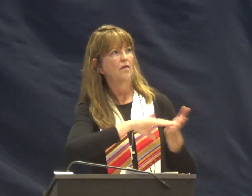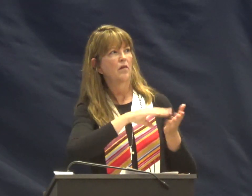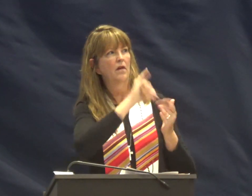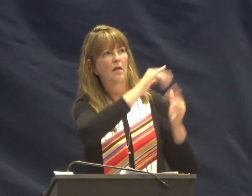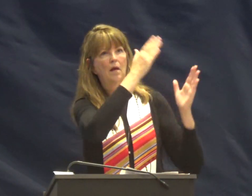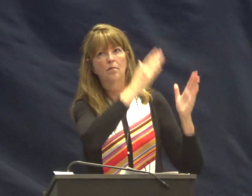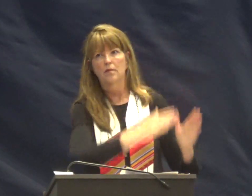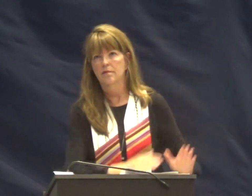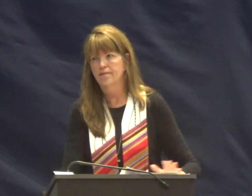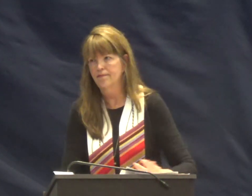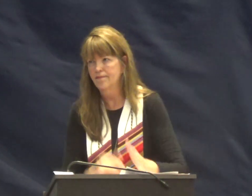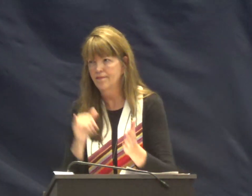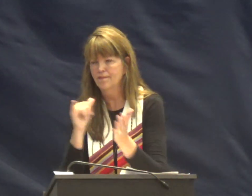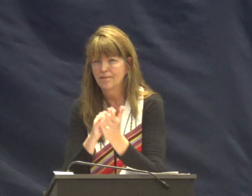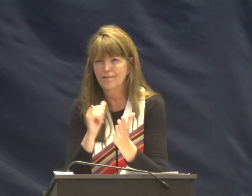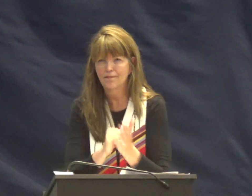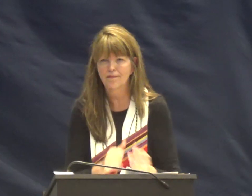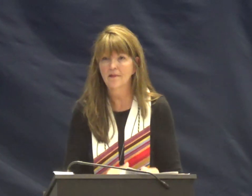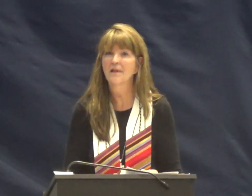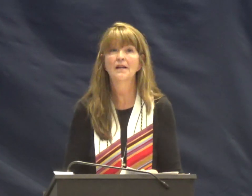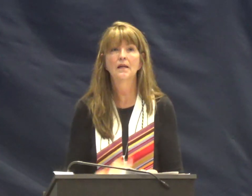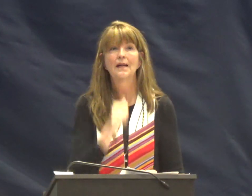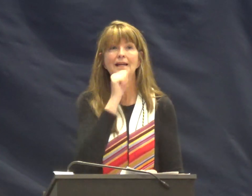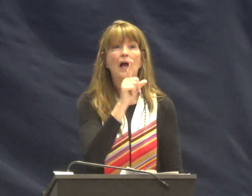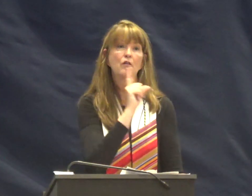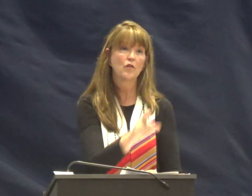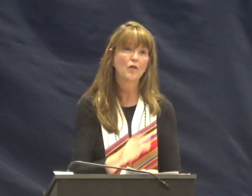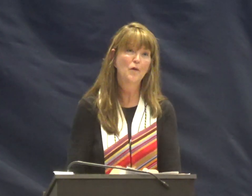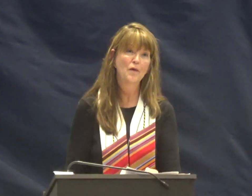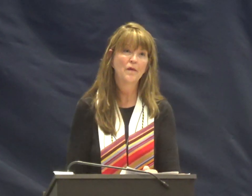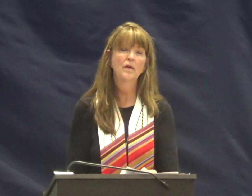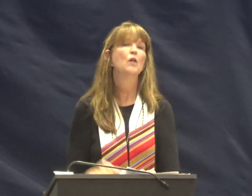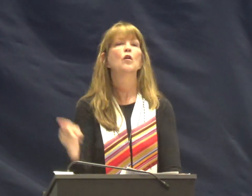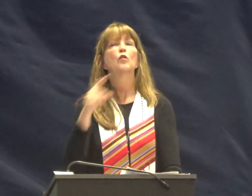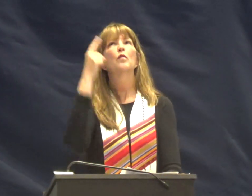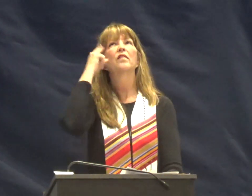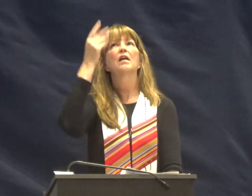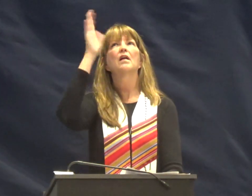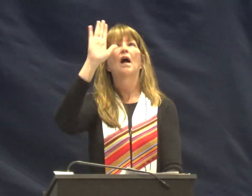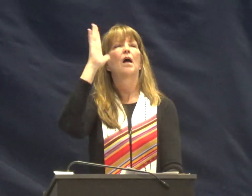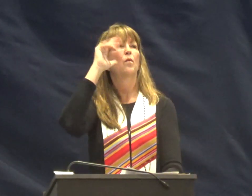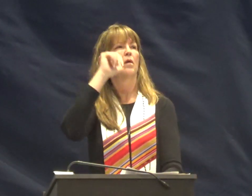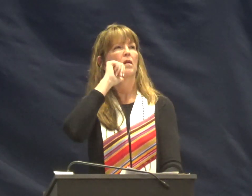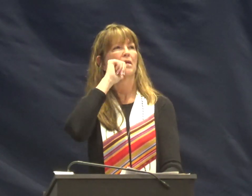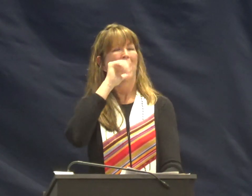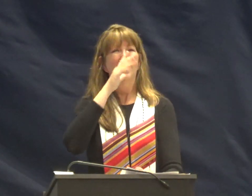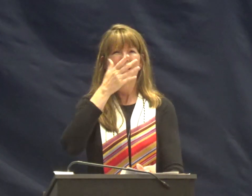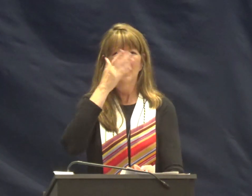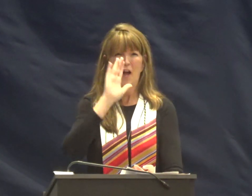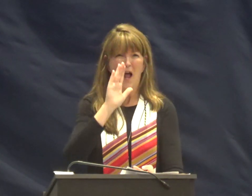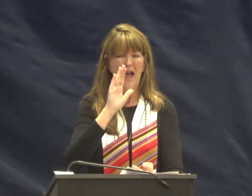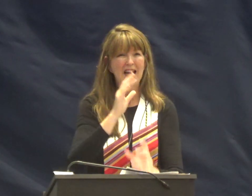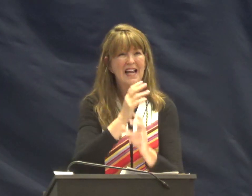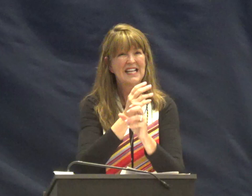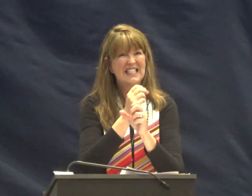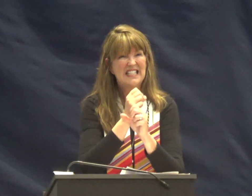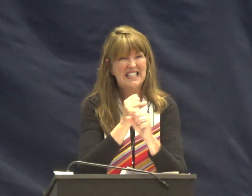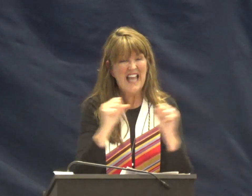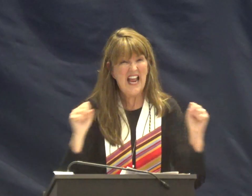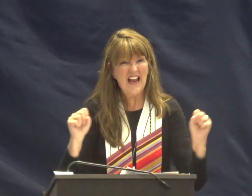have to stop putting God in a box. If you think that God cannot possibly forgive an individual,